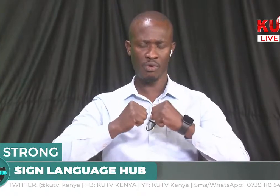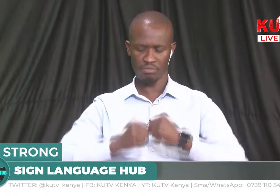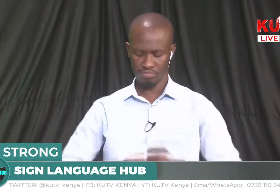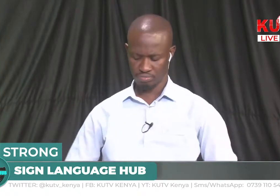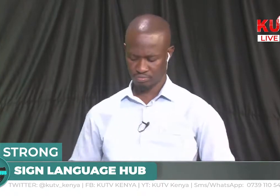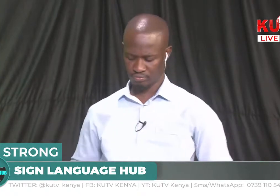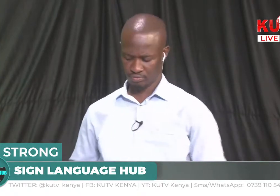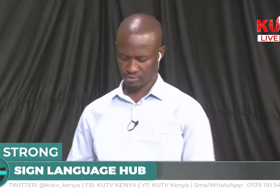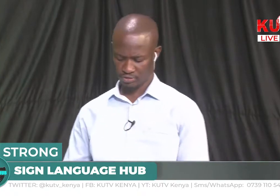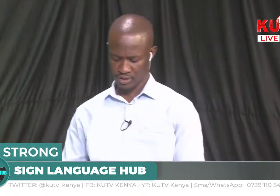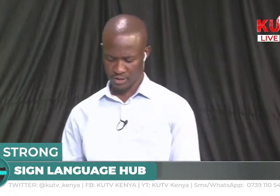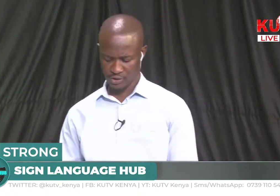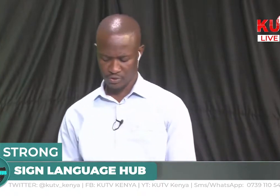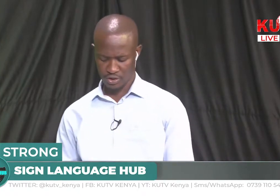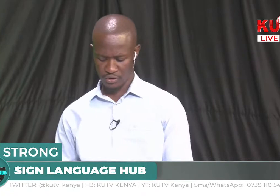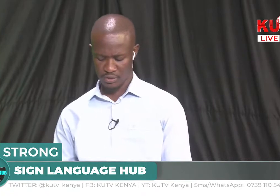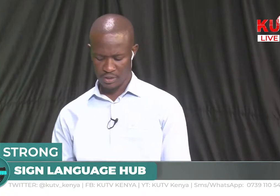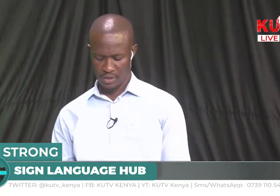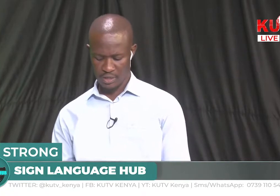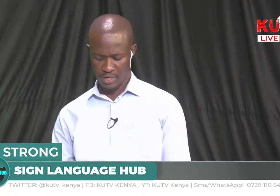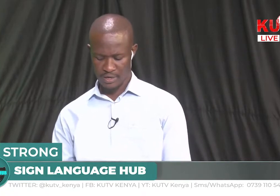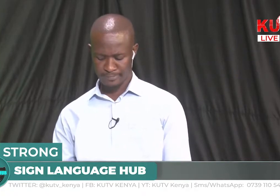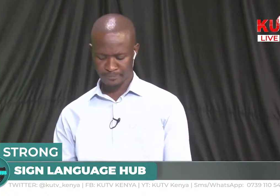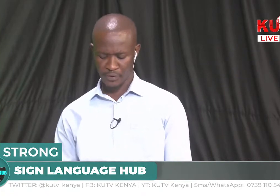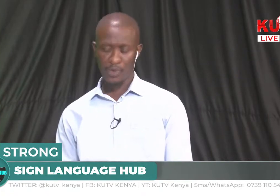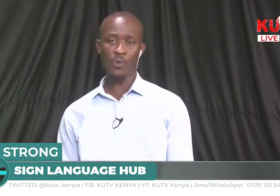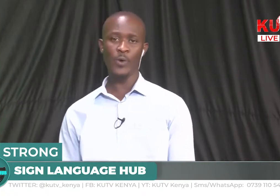Strong. Okay, let's continue. Weak.